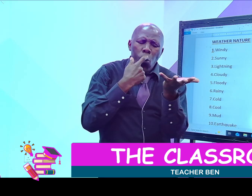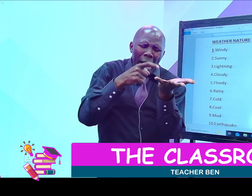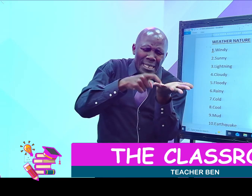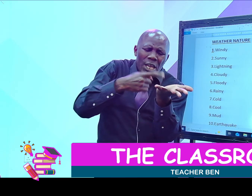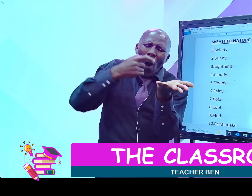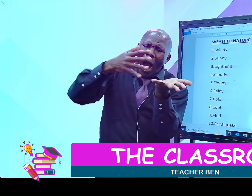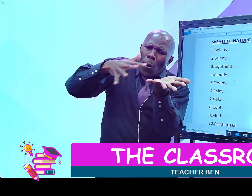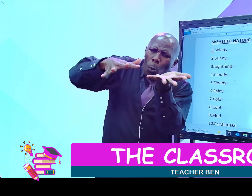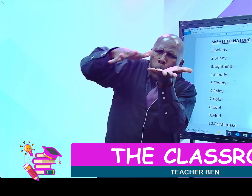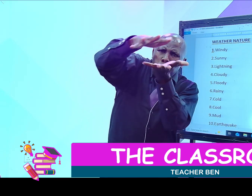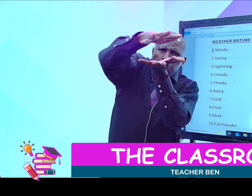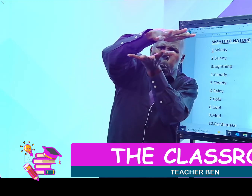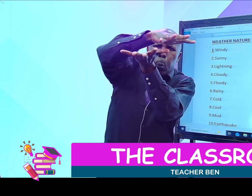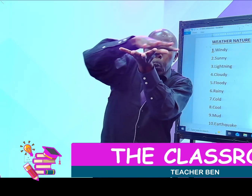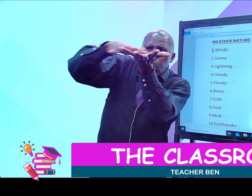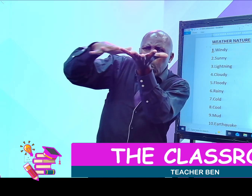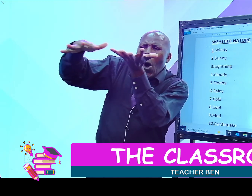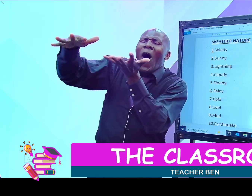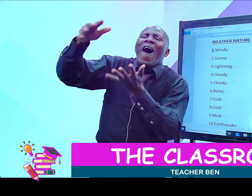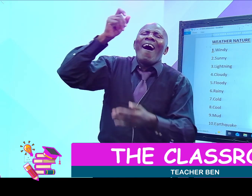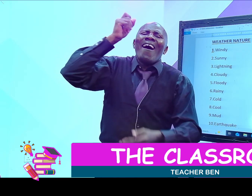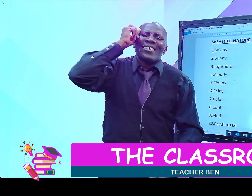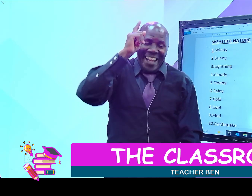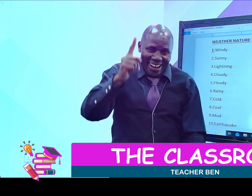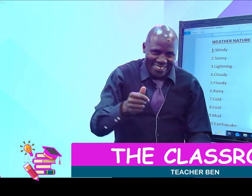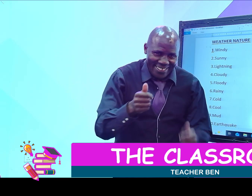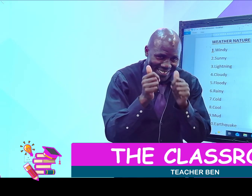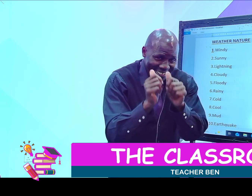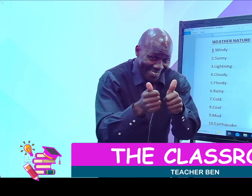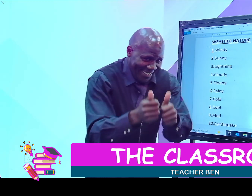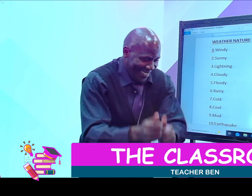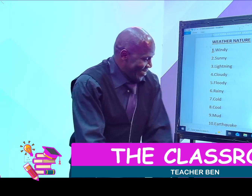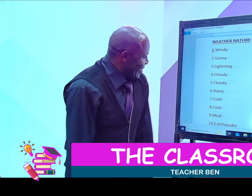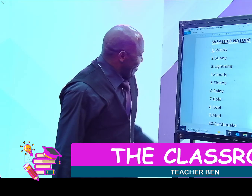most of the time they are white. That is why we sign it that way.